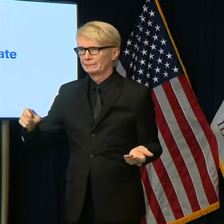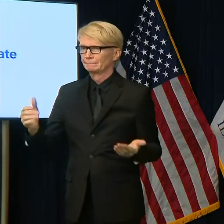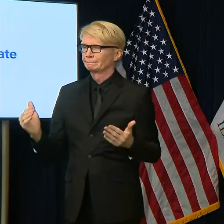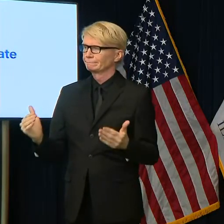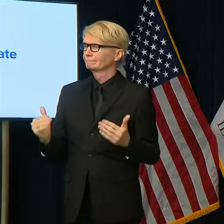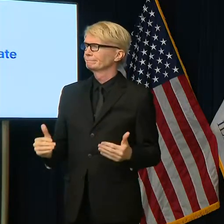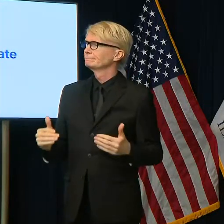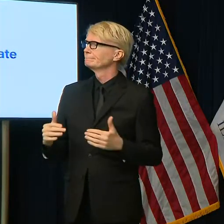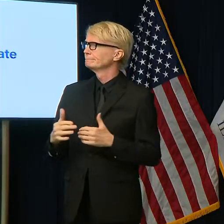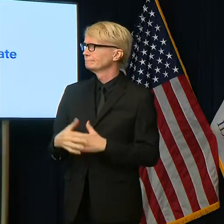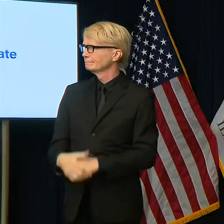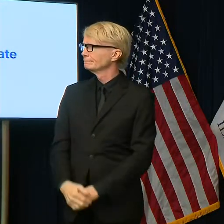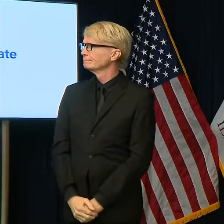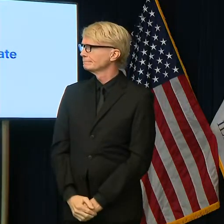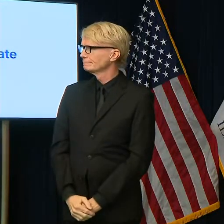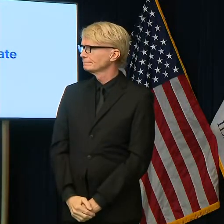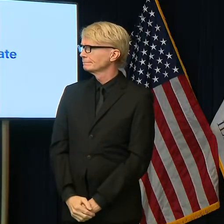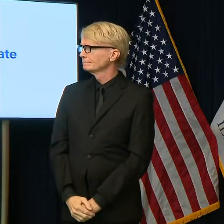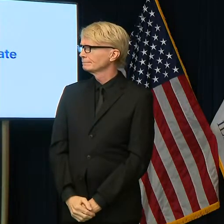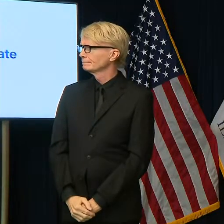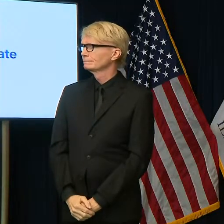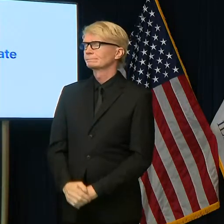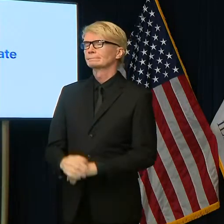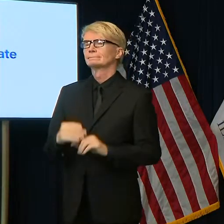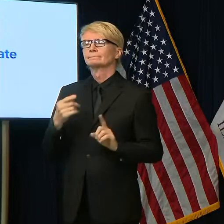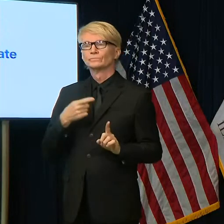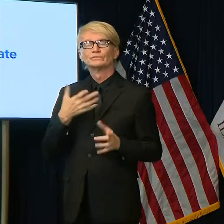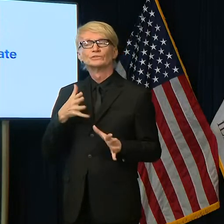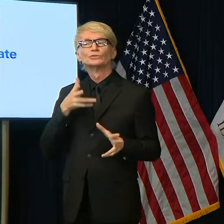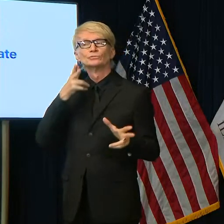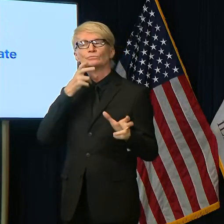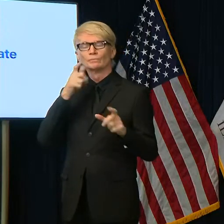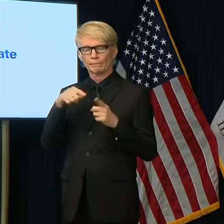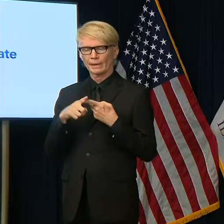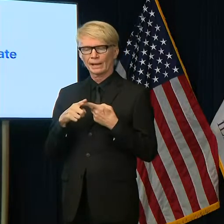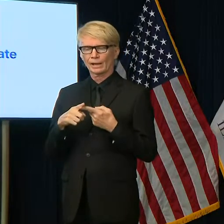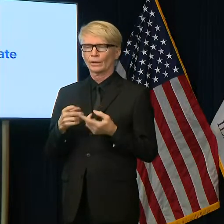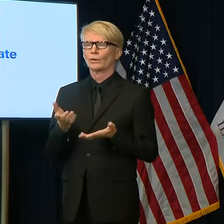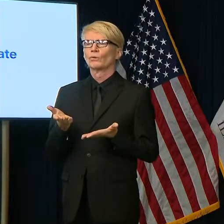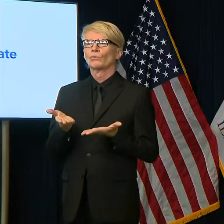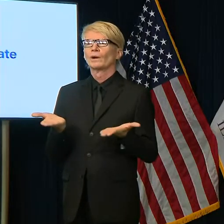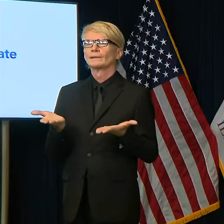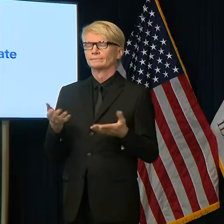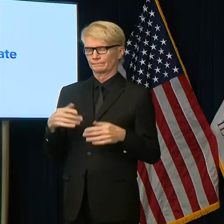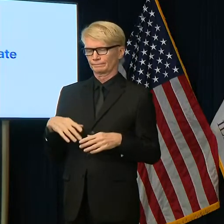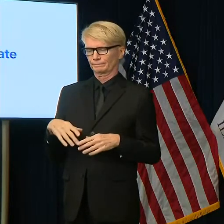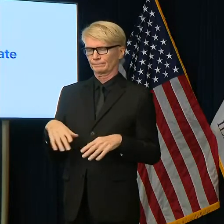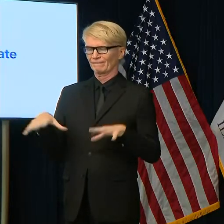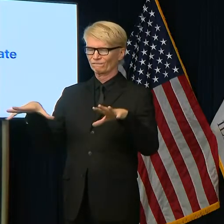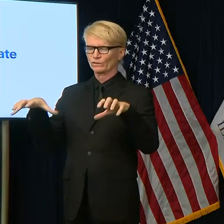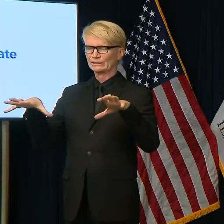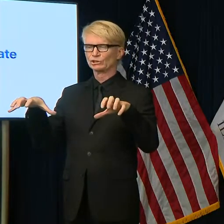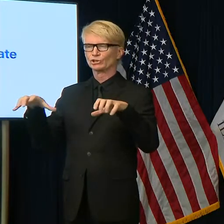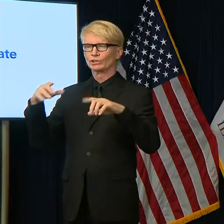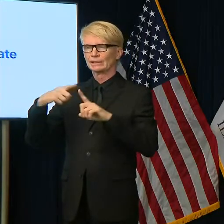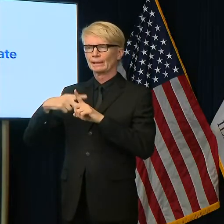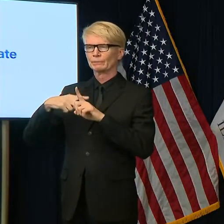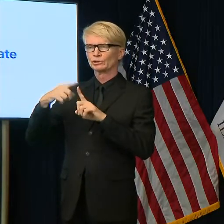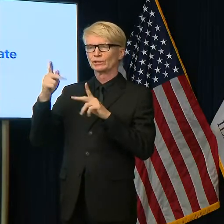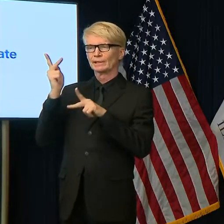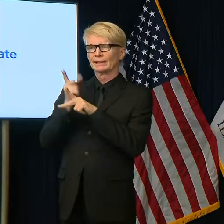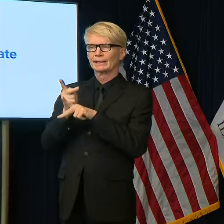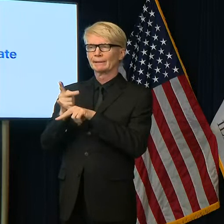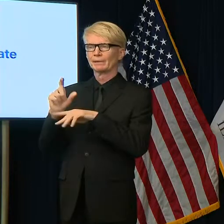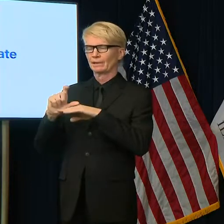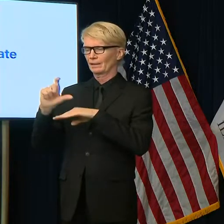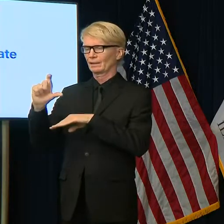at CBS. Has the governor heard of any supply-side shortages of medical-grade freezers needed to store the COVID